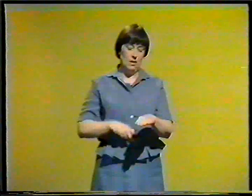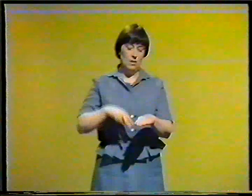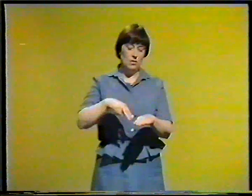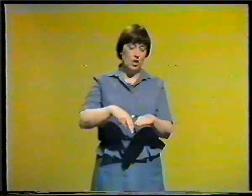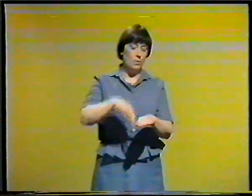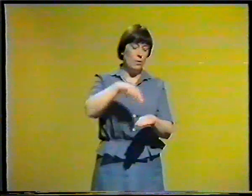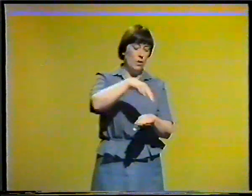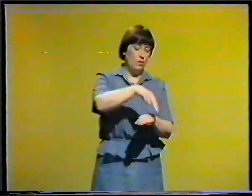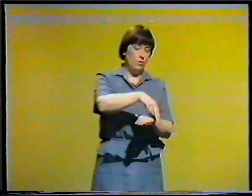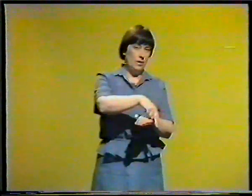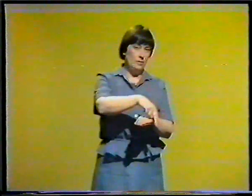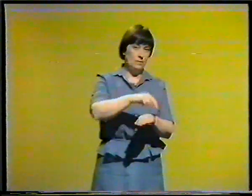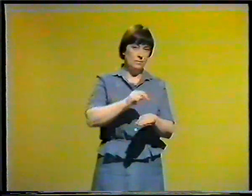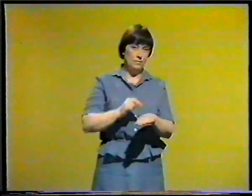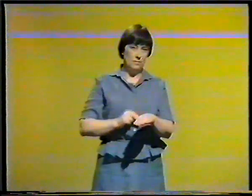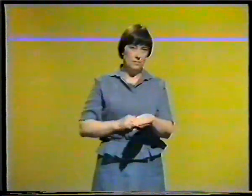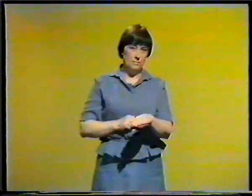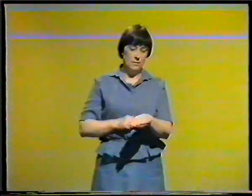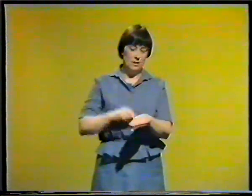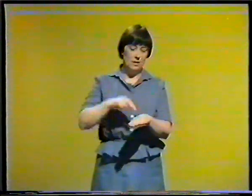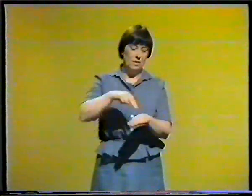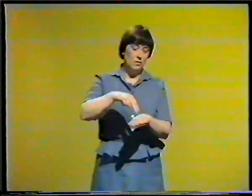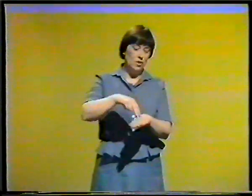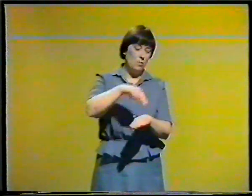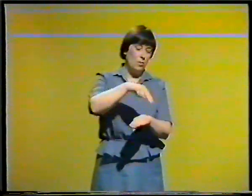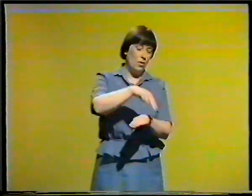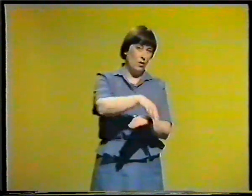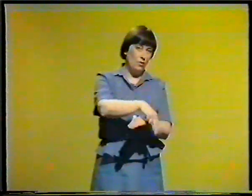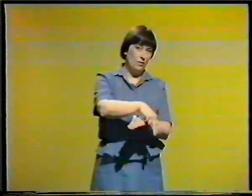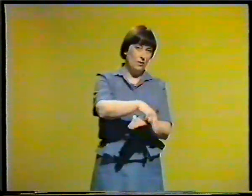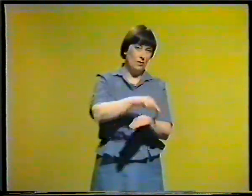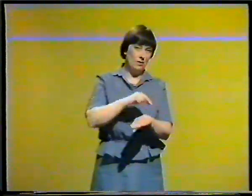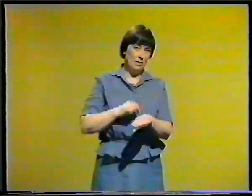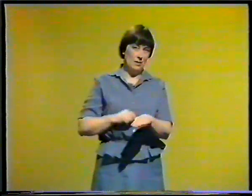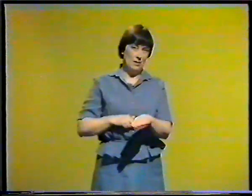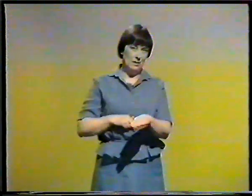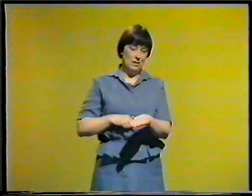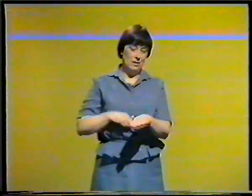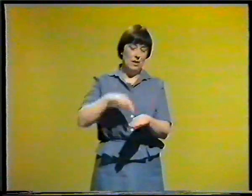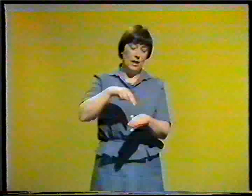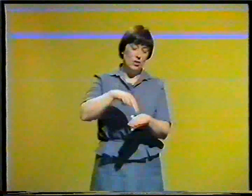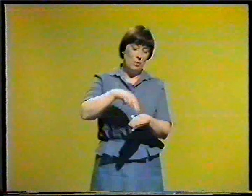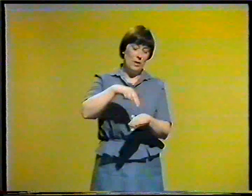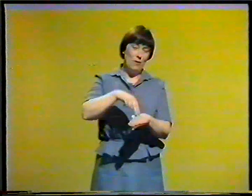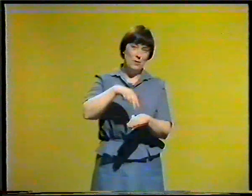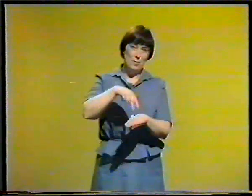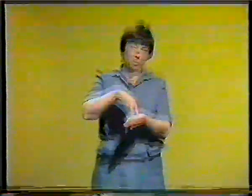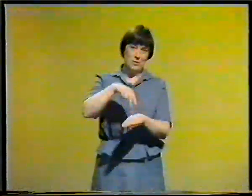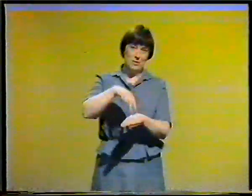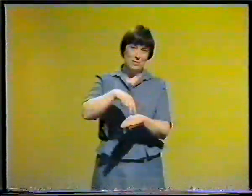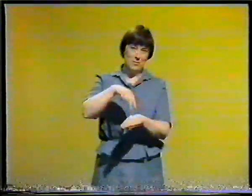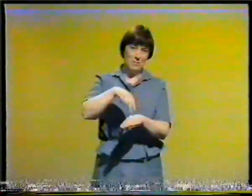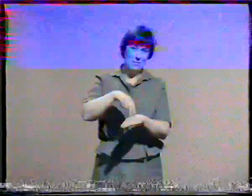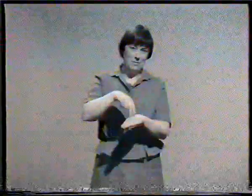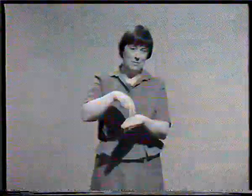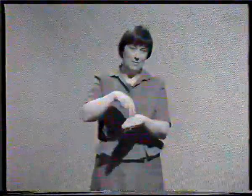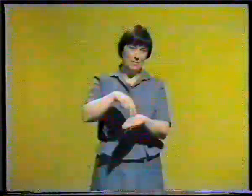to jump over, jump off, and jumping on the spot.